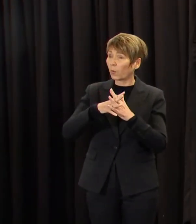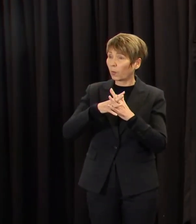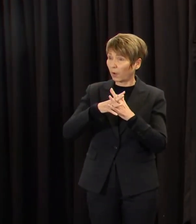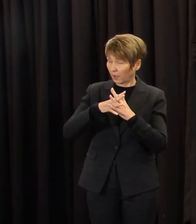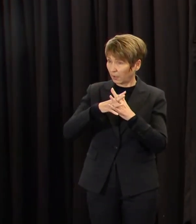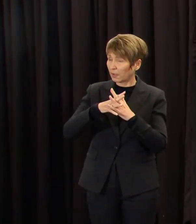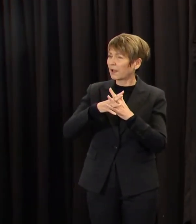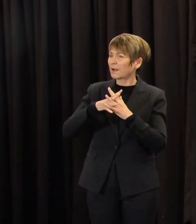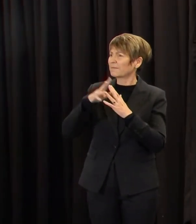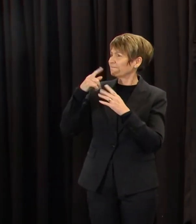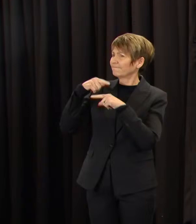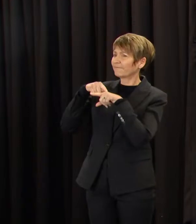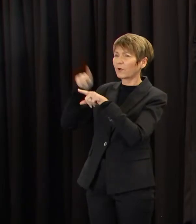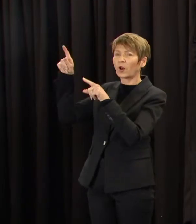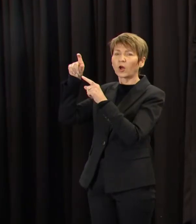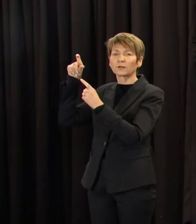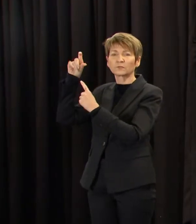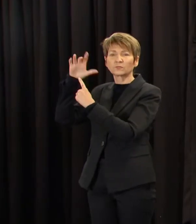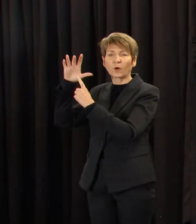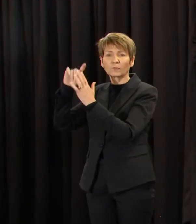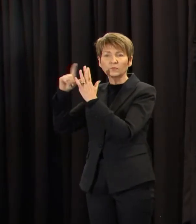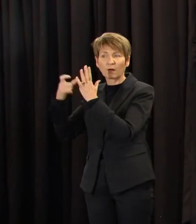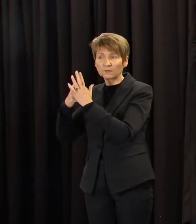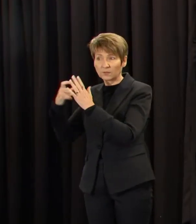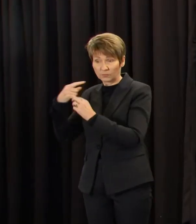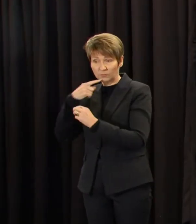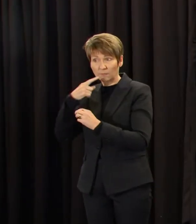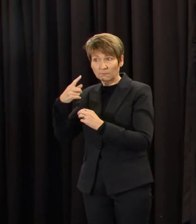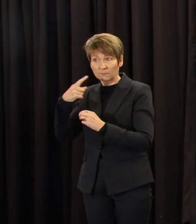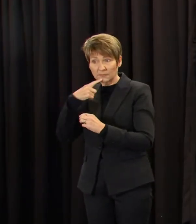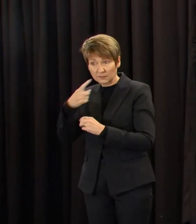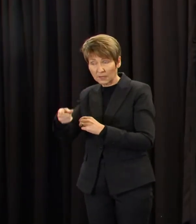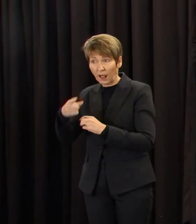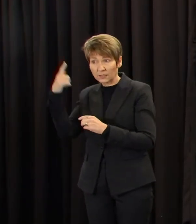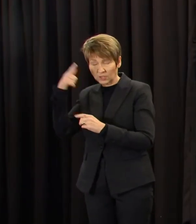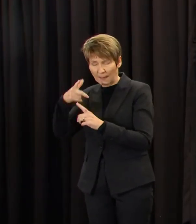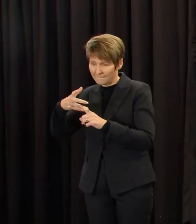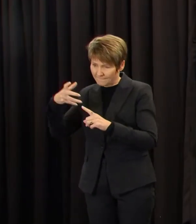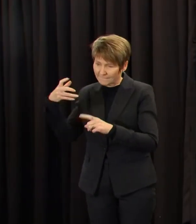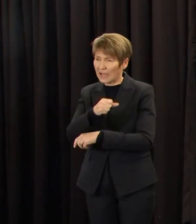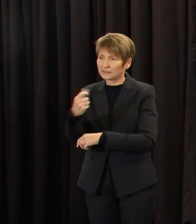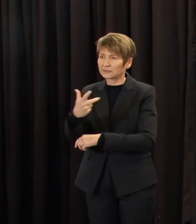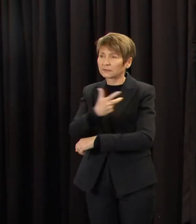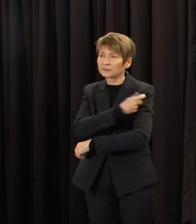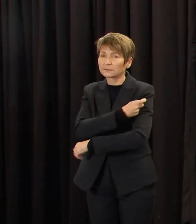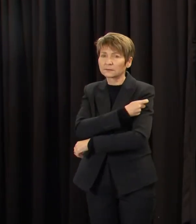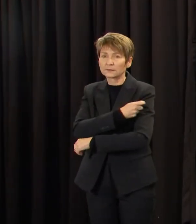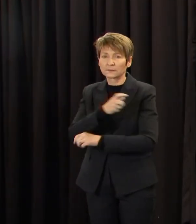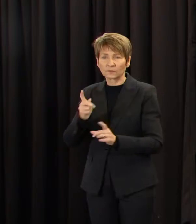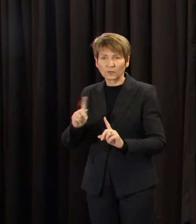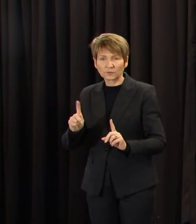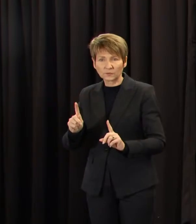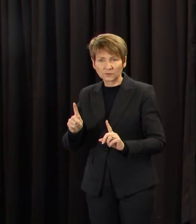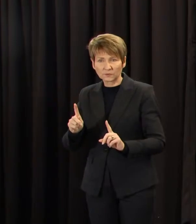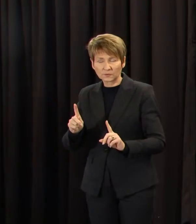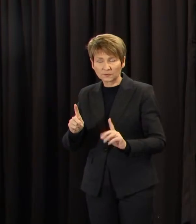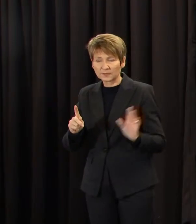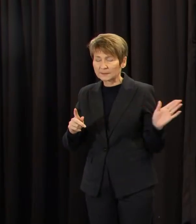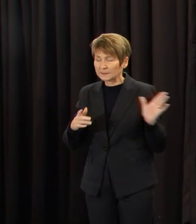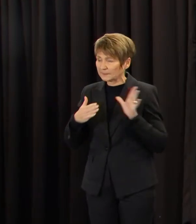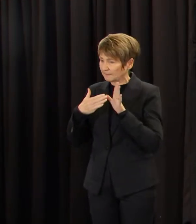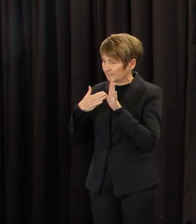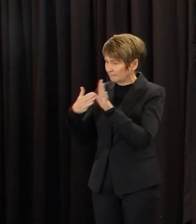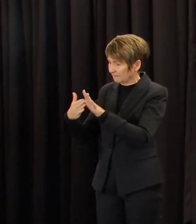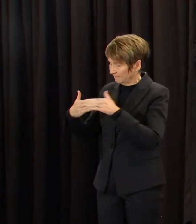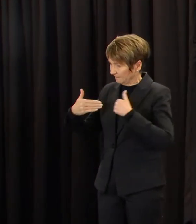orders are made by the Chief Health Officer. If we felt that there was very low take-up, if we felt that there was a challenge, like a risk to public health, then